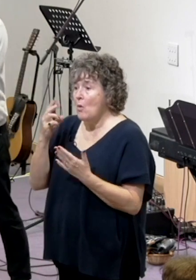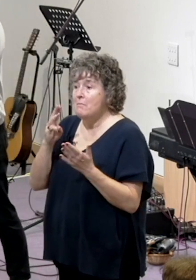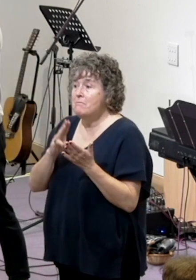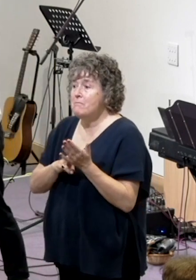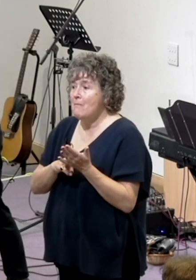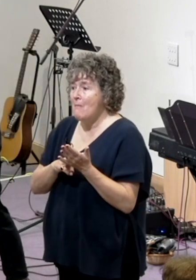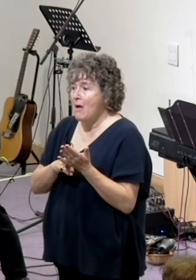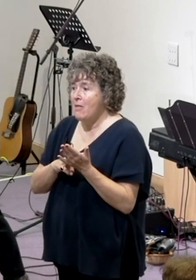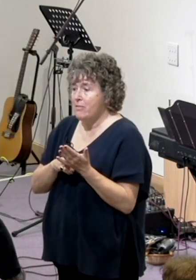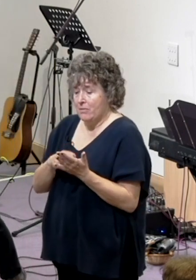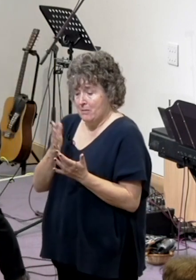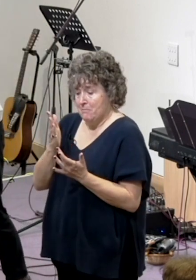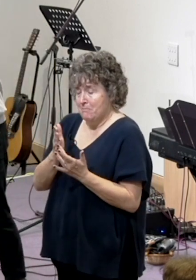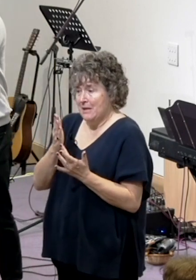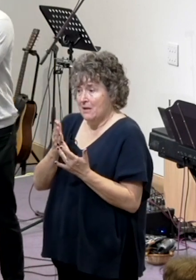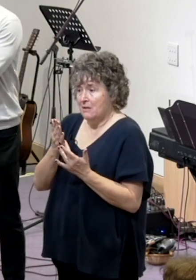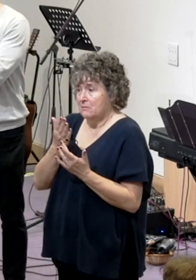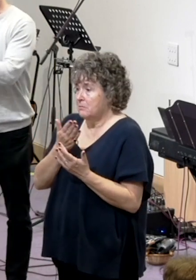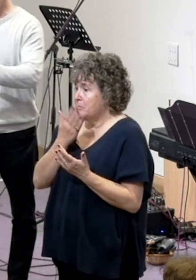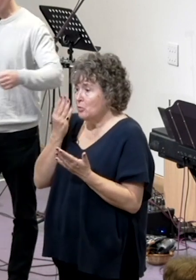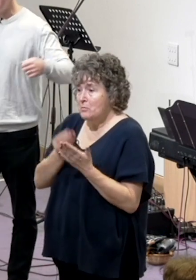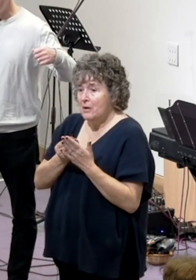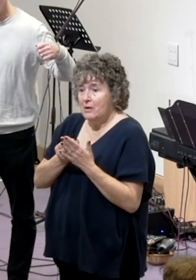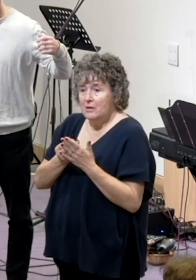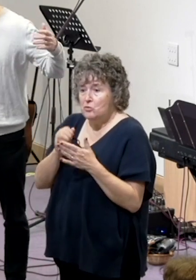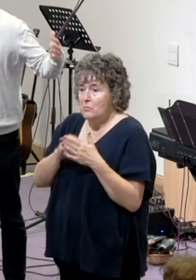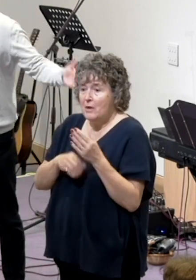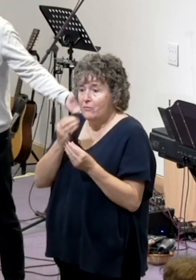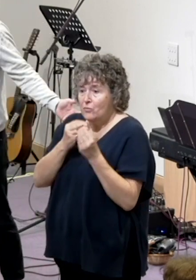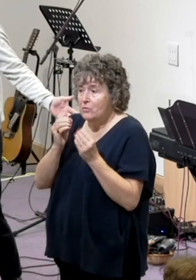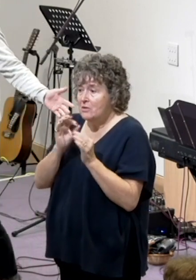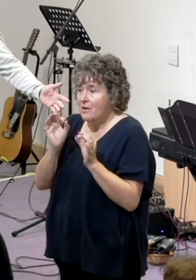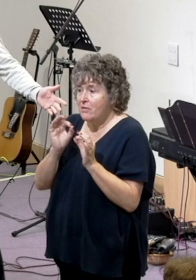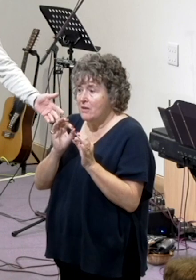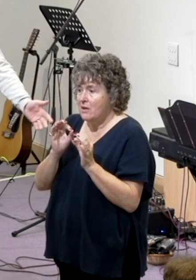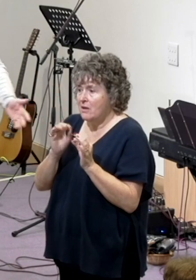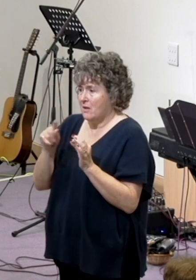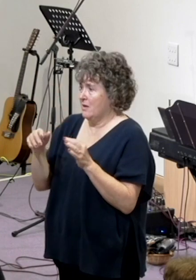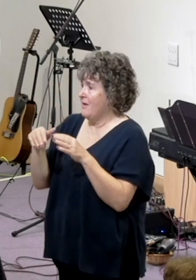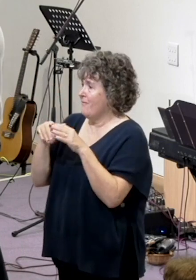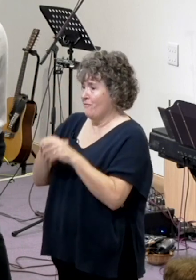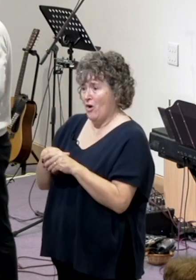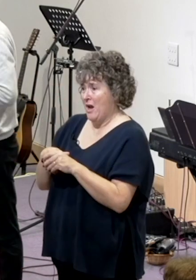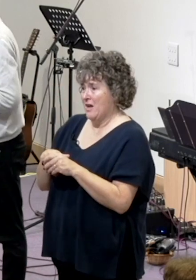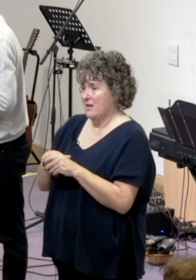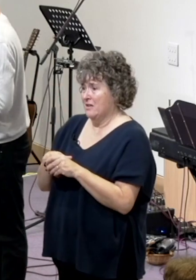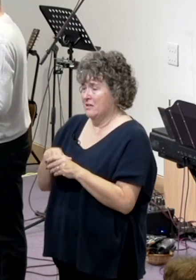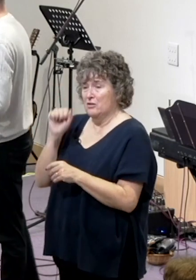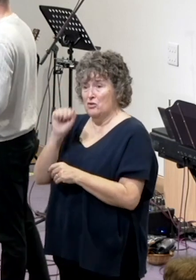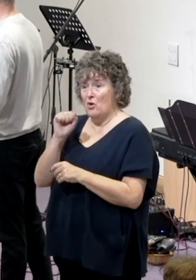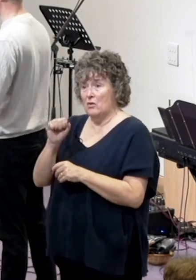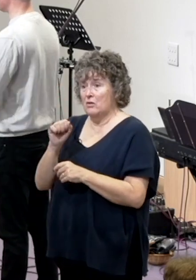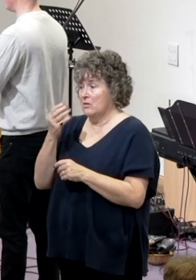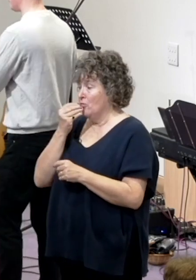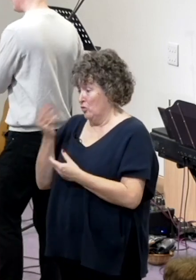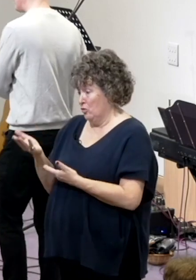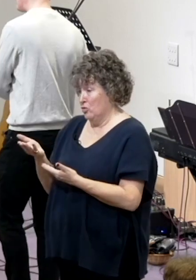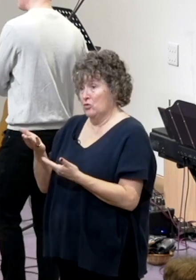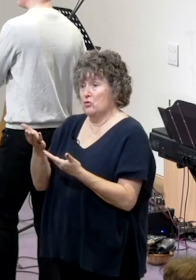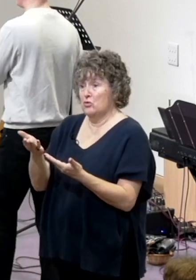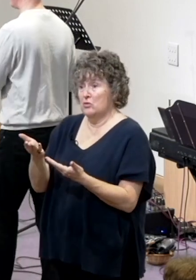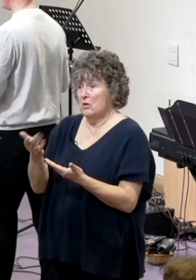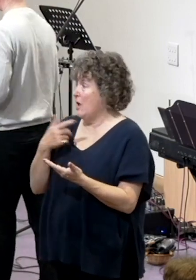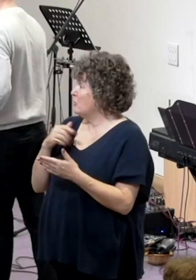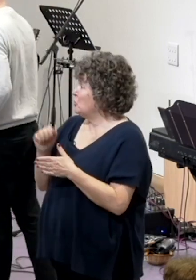it got halfway through the month, they had no money for food, and randomly a friend knocked on the door with food and said, I was just